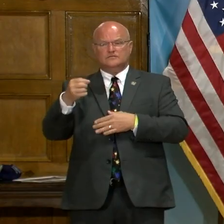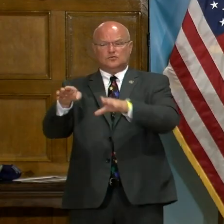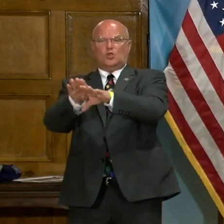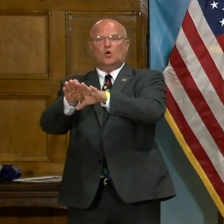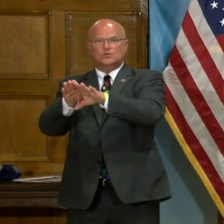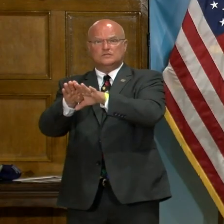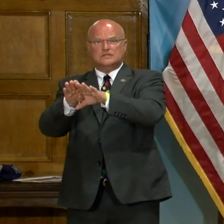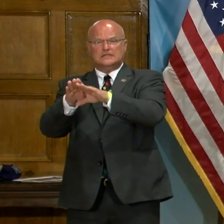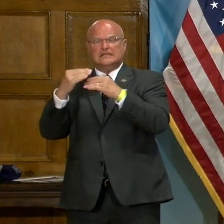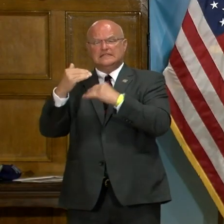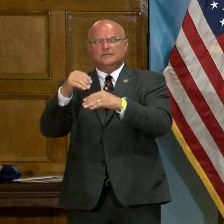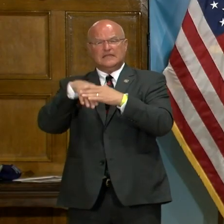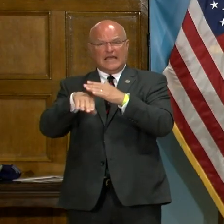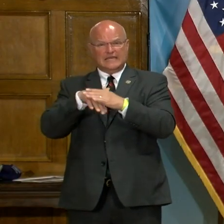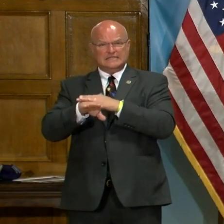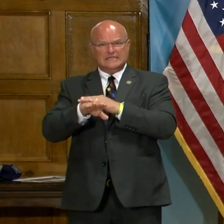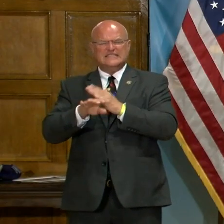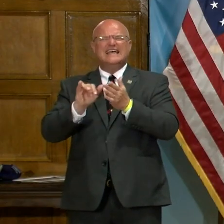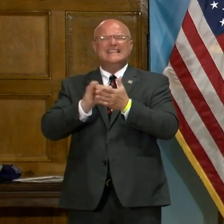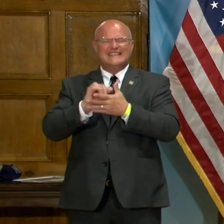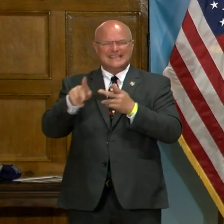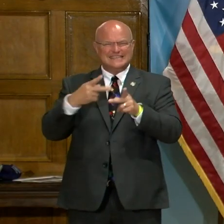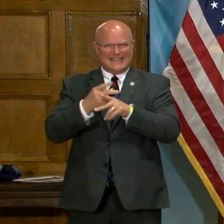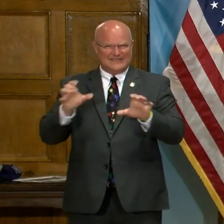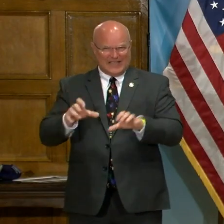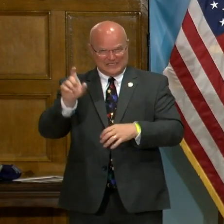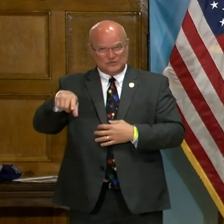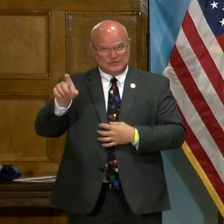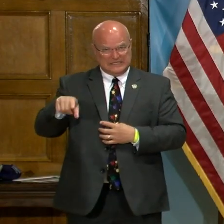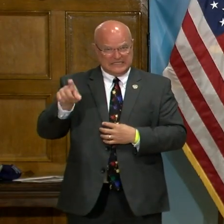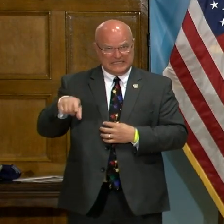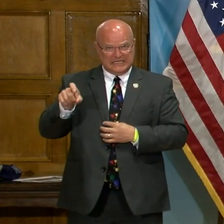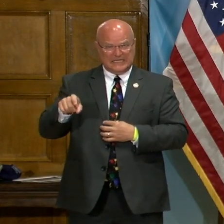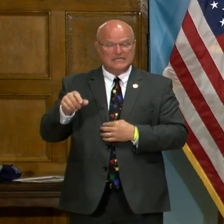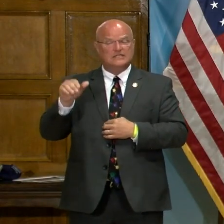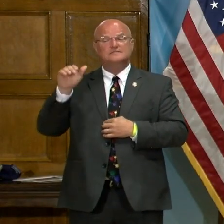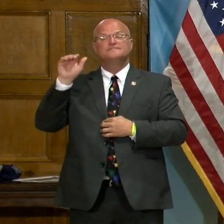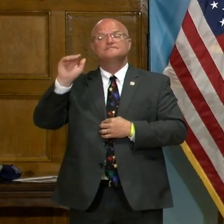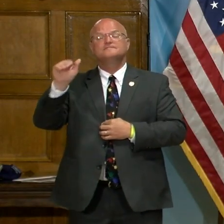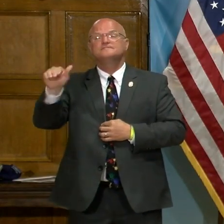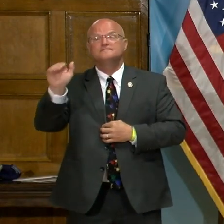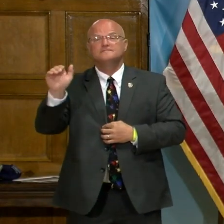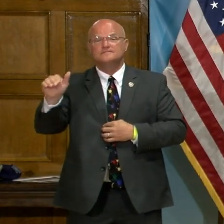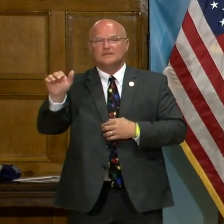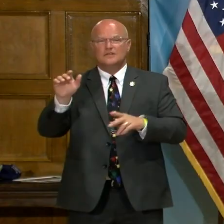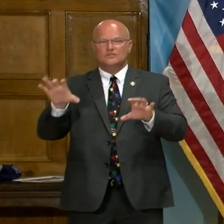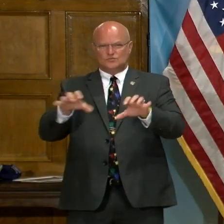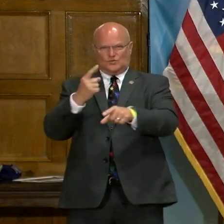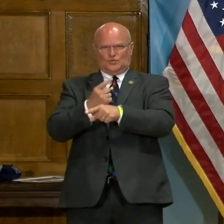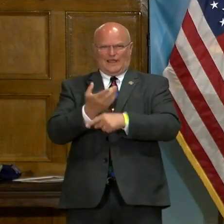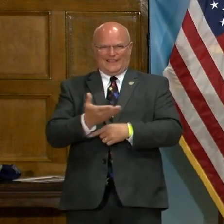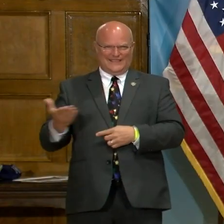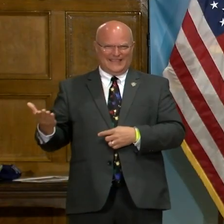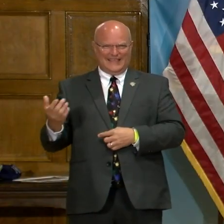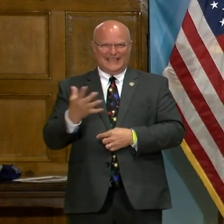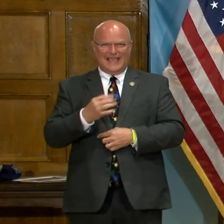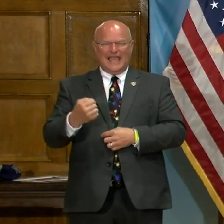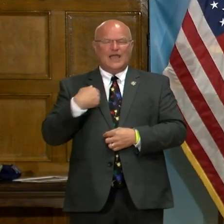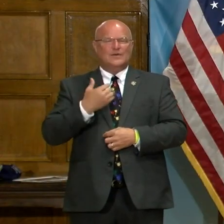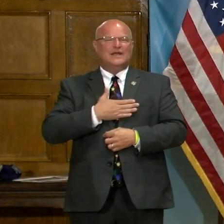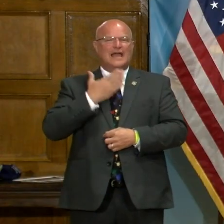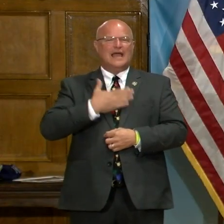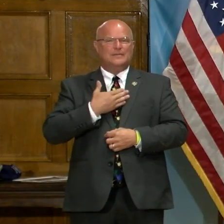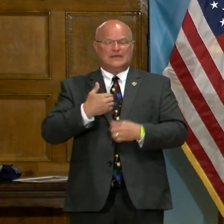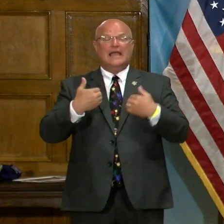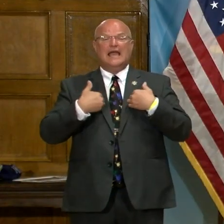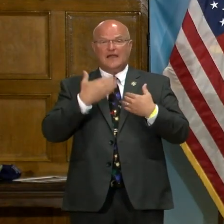down, limited access to it. That's the kind of action that we need. It's just a reminder to people to do the right thing, and we're delighted